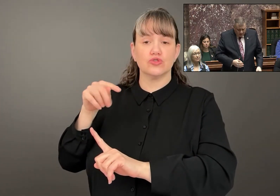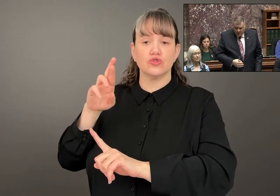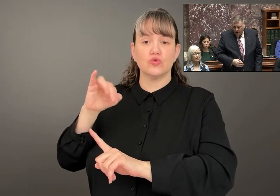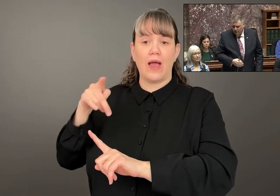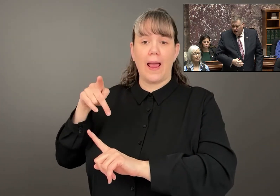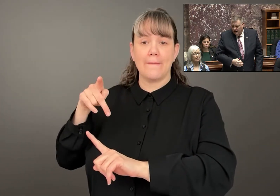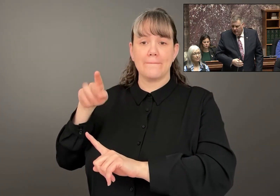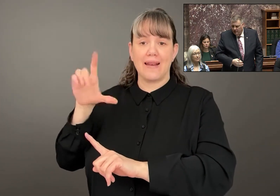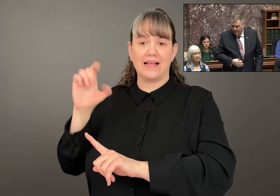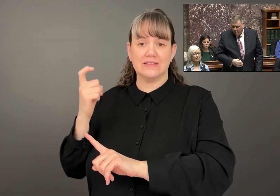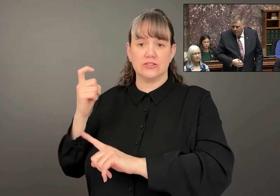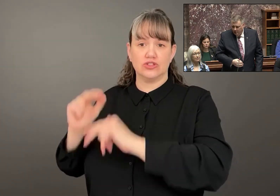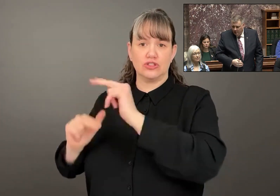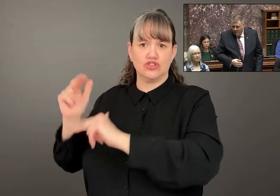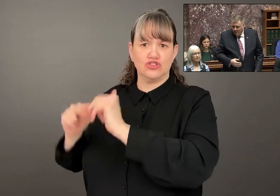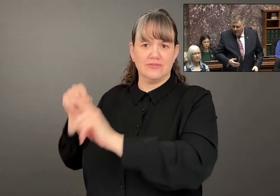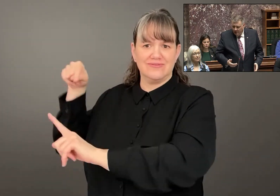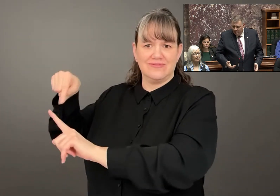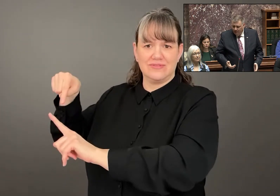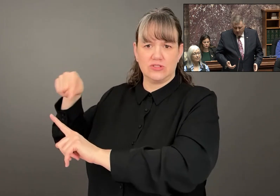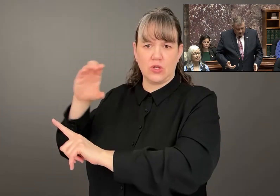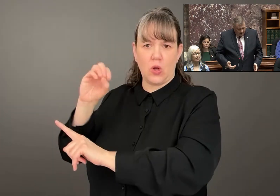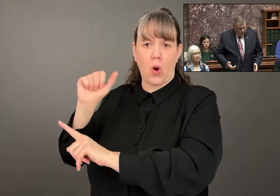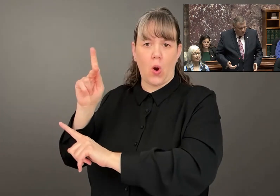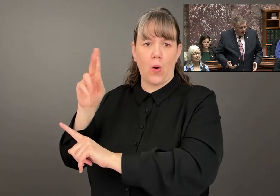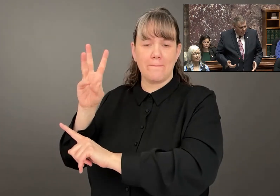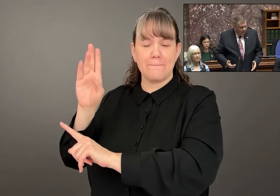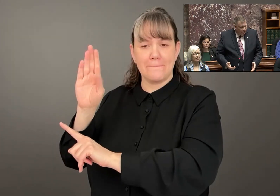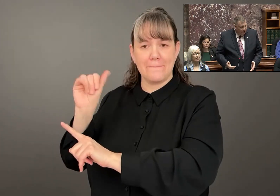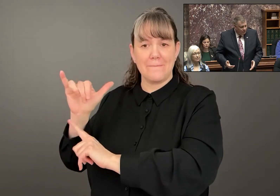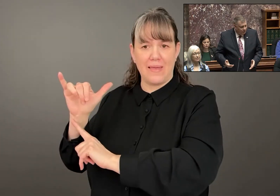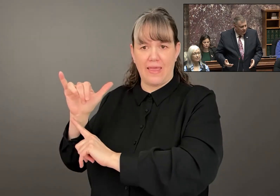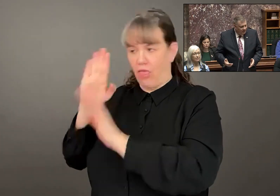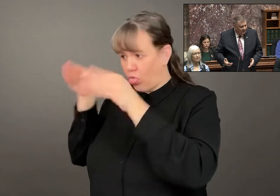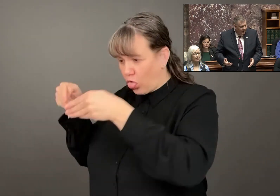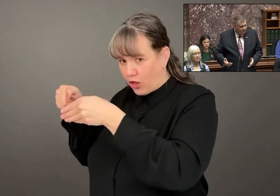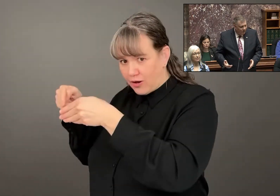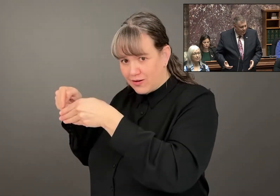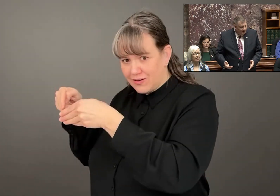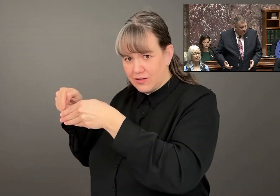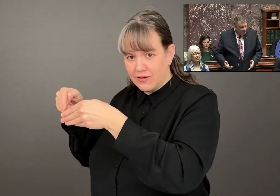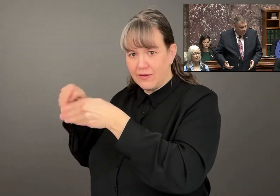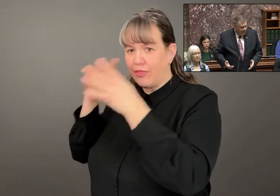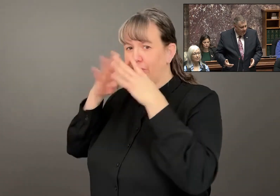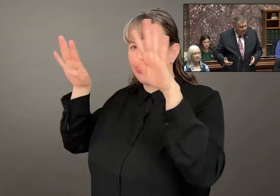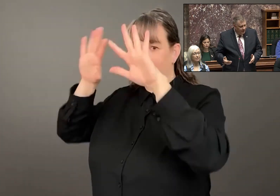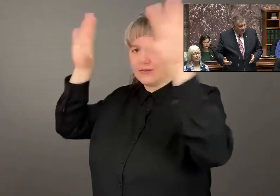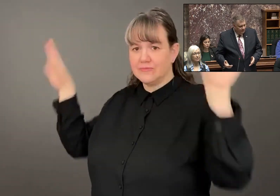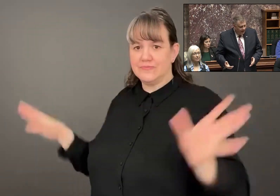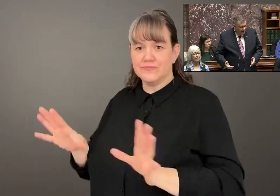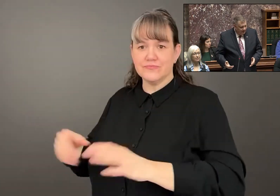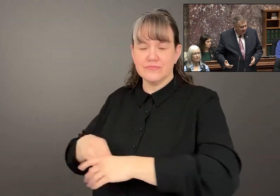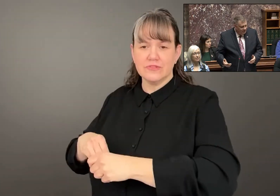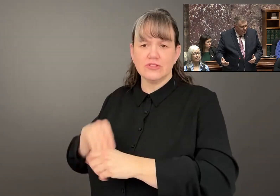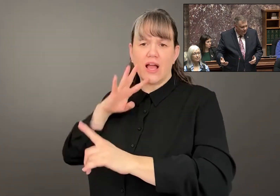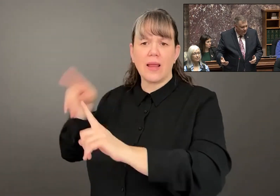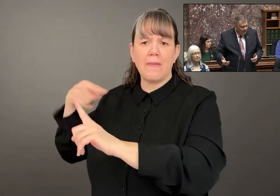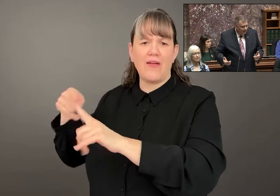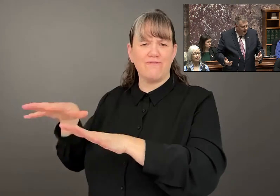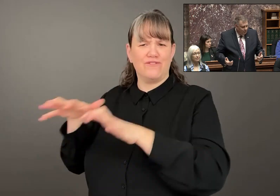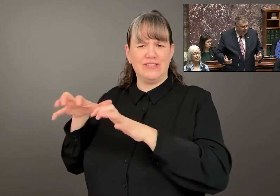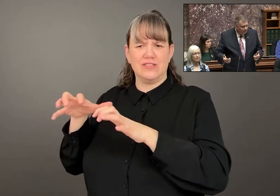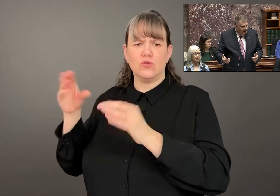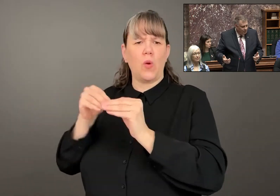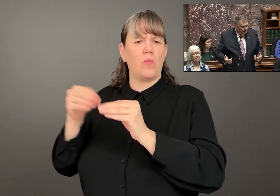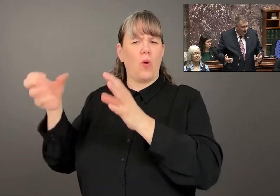this minister talking about hiring freezes when the record shows the exact opposite. And if in fact it's a shifting